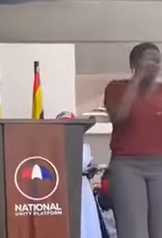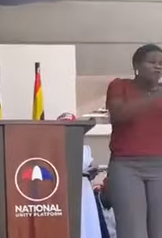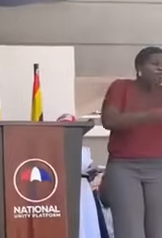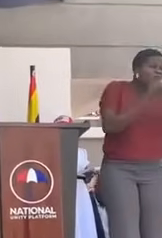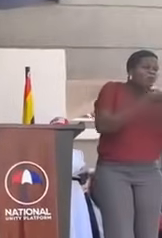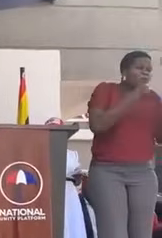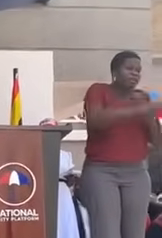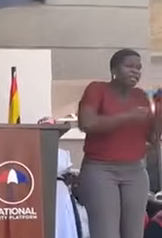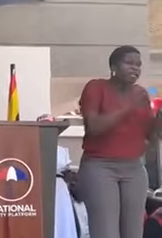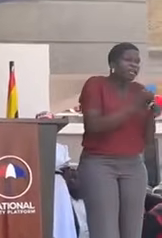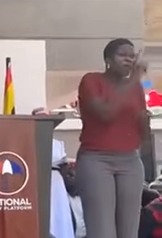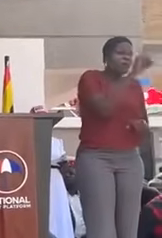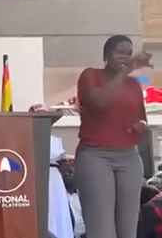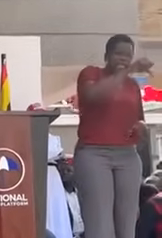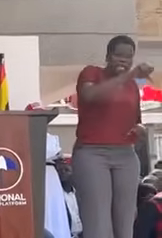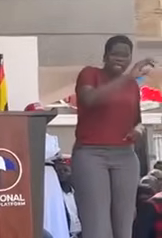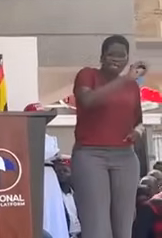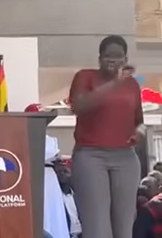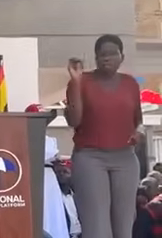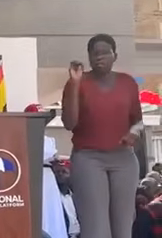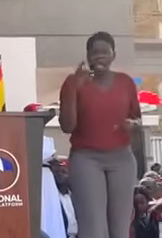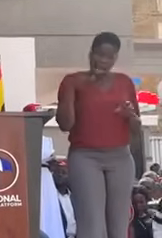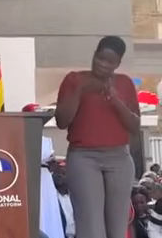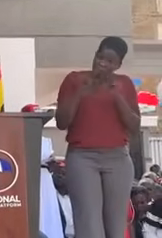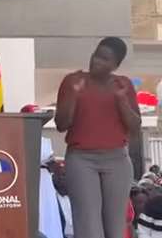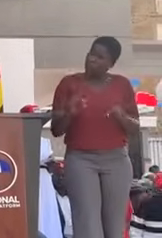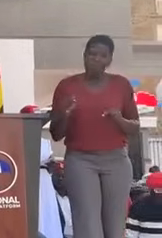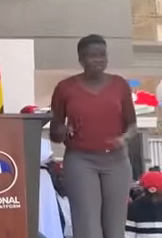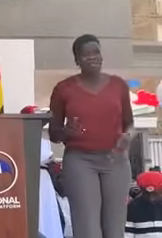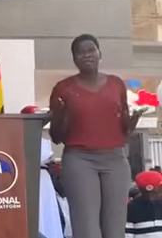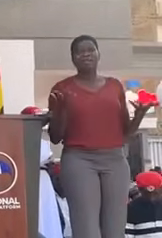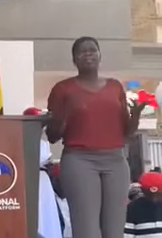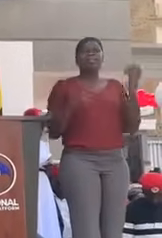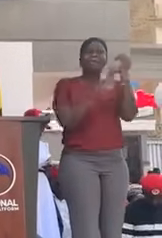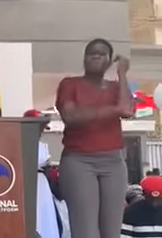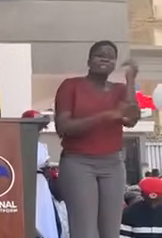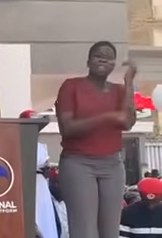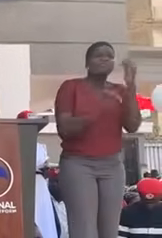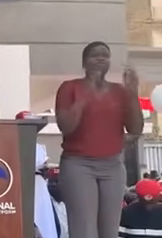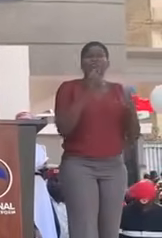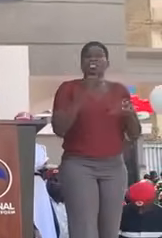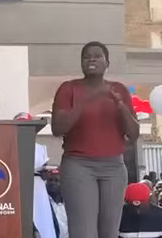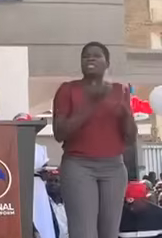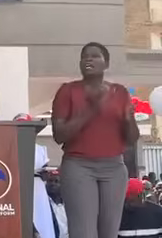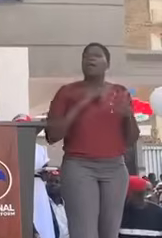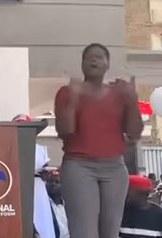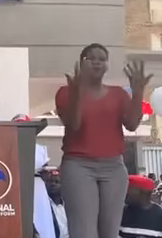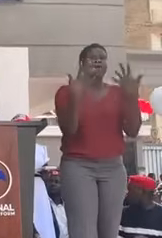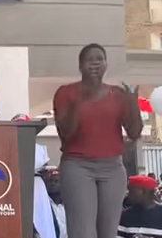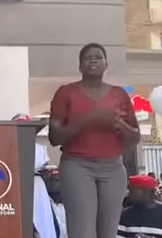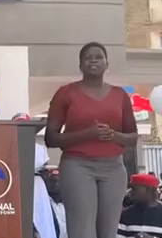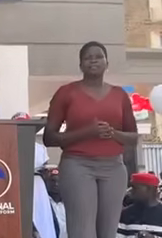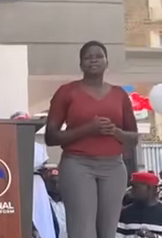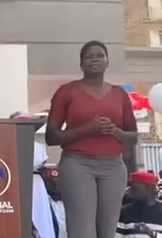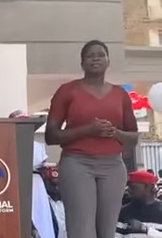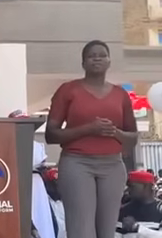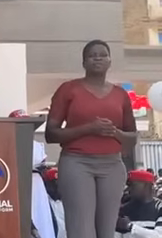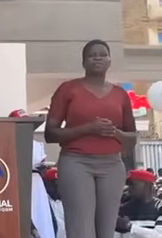1900 kuva 1900 na leero ng'eggwanga teriri mu mikono gyaffe